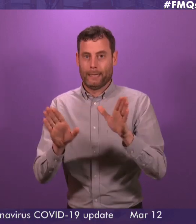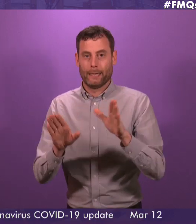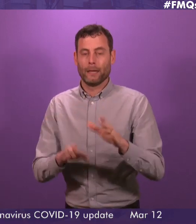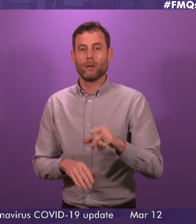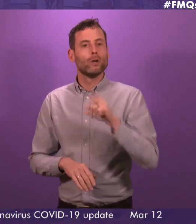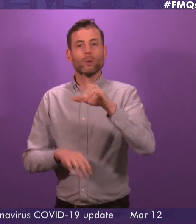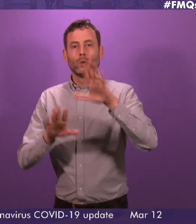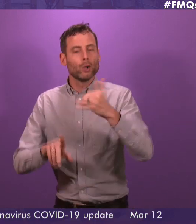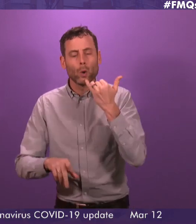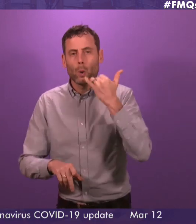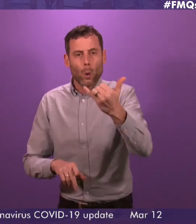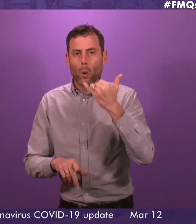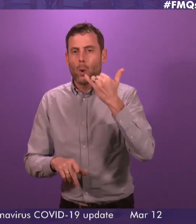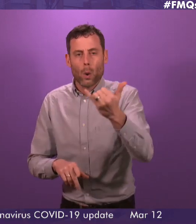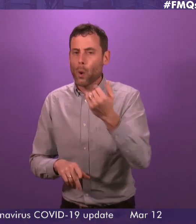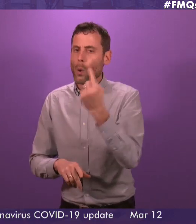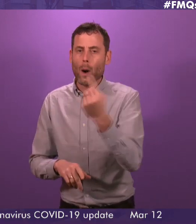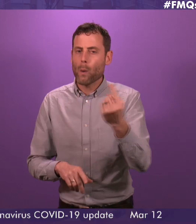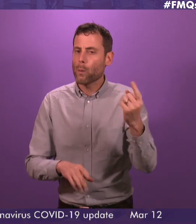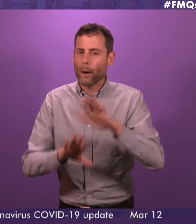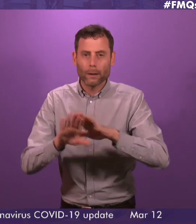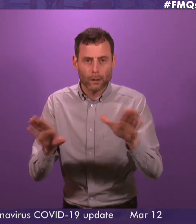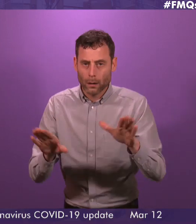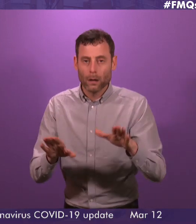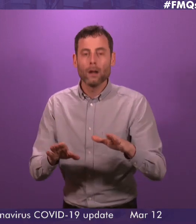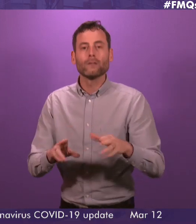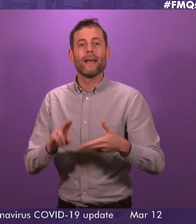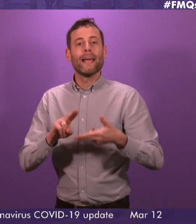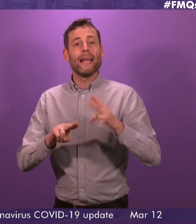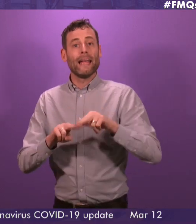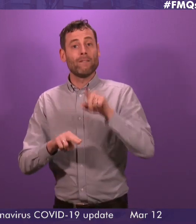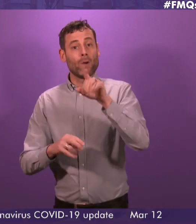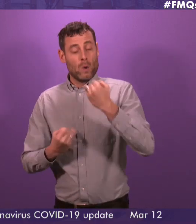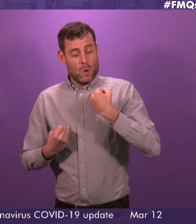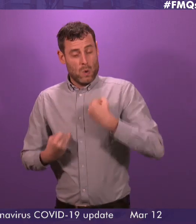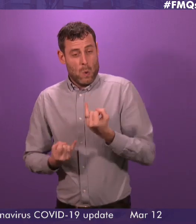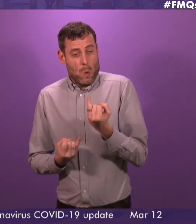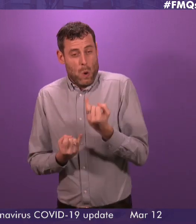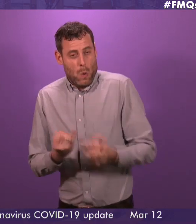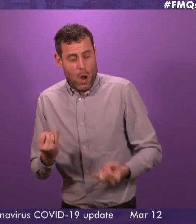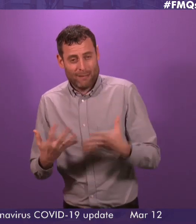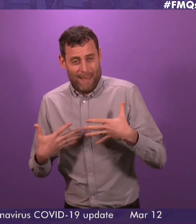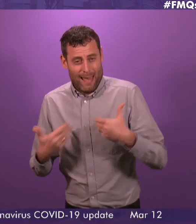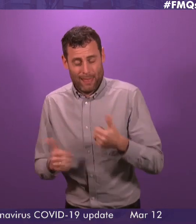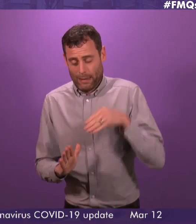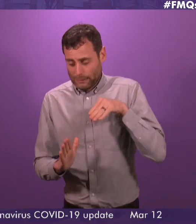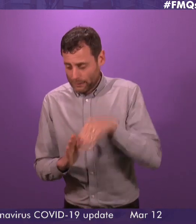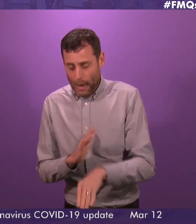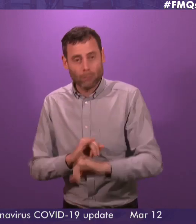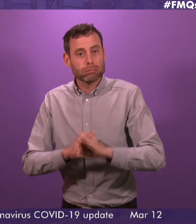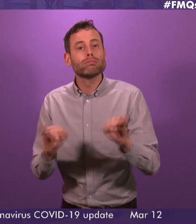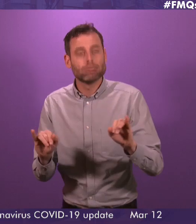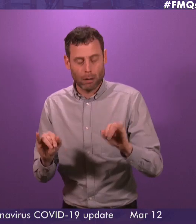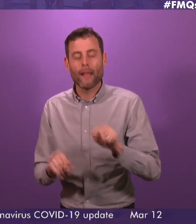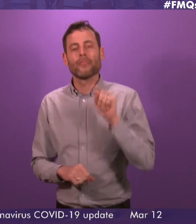routinely calling them at this point unless your symptoms worsen or your condition changes for any reason,